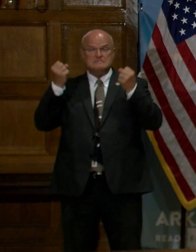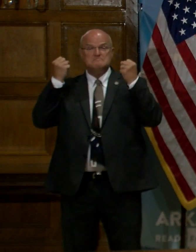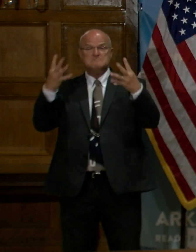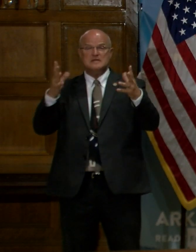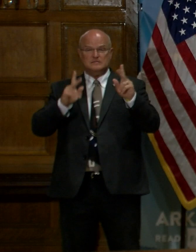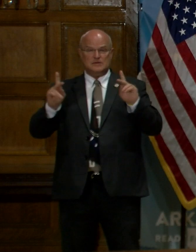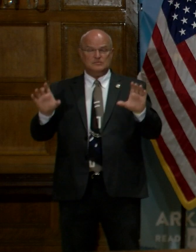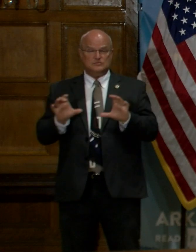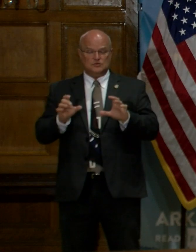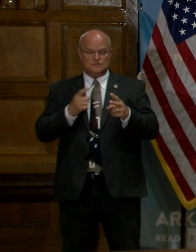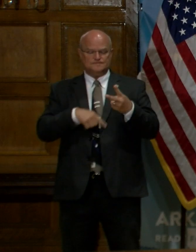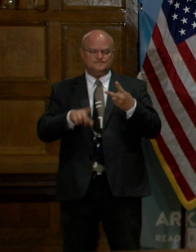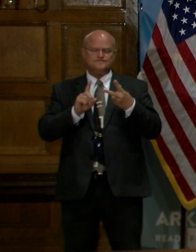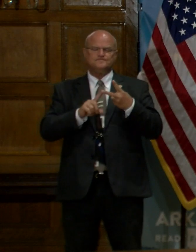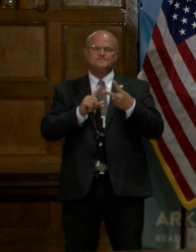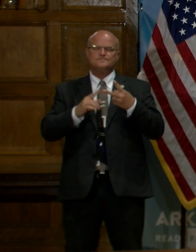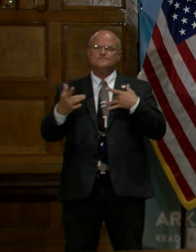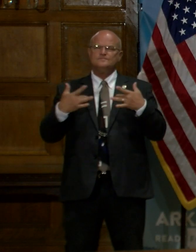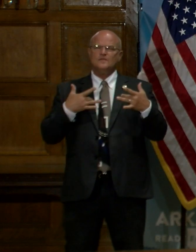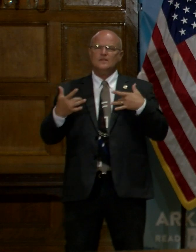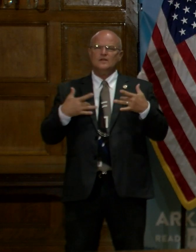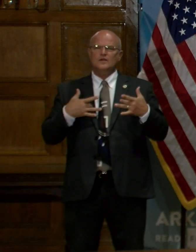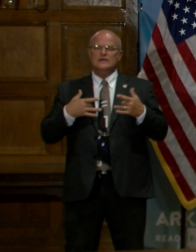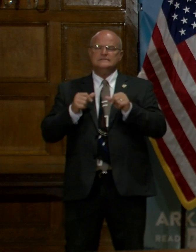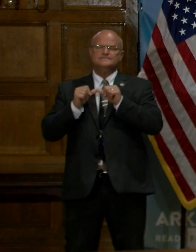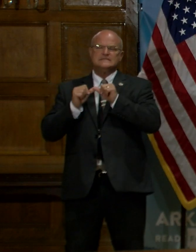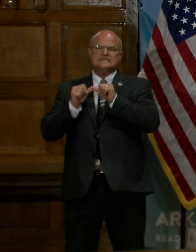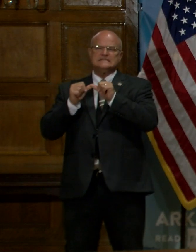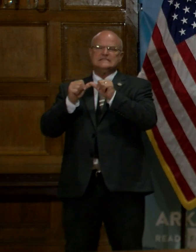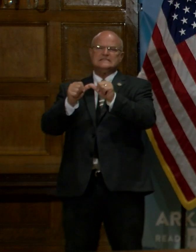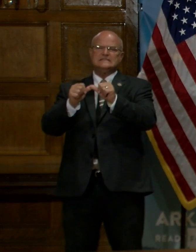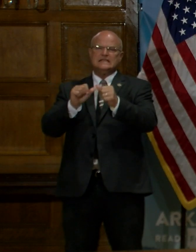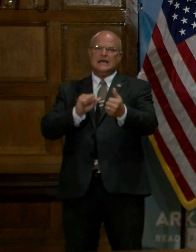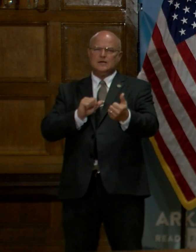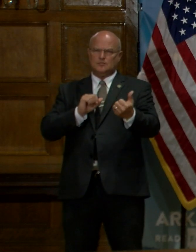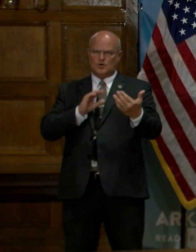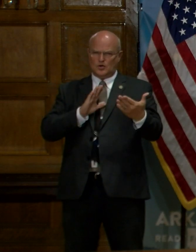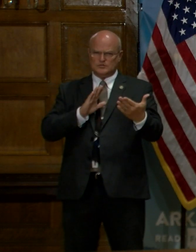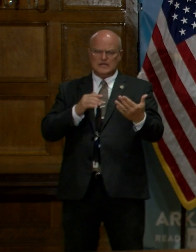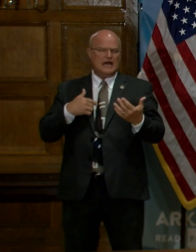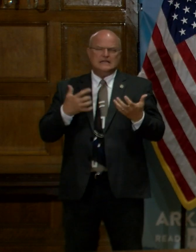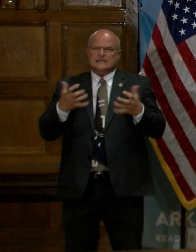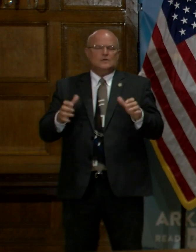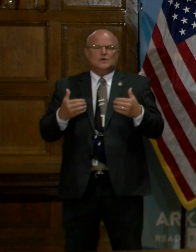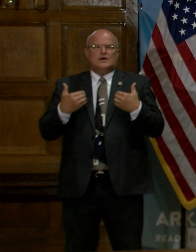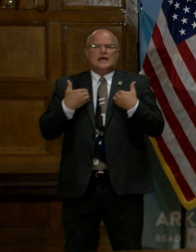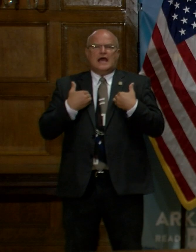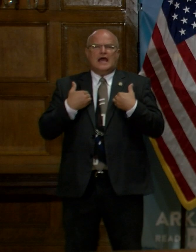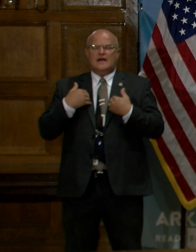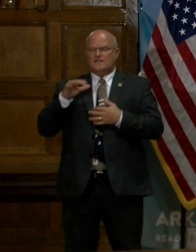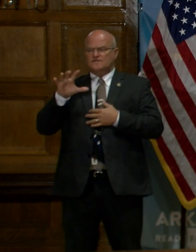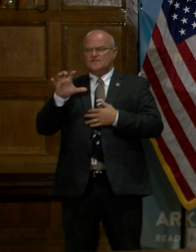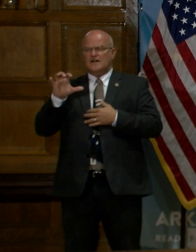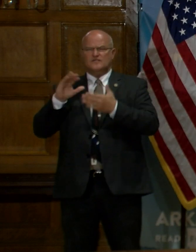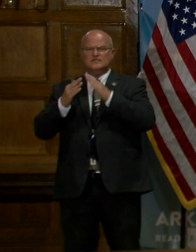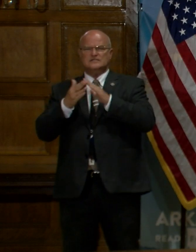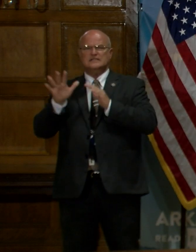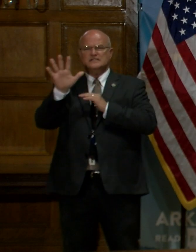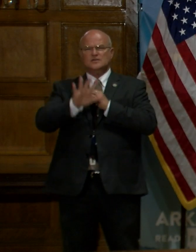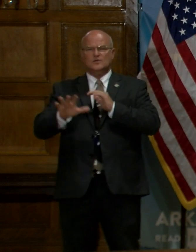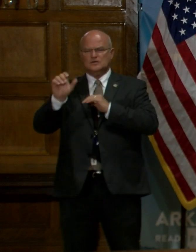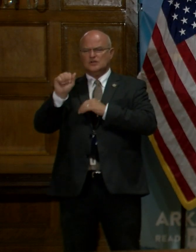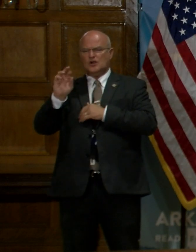do. And secondly, the concern I had was consistency in approach. I did not want to have 500 cities